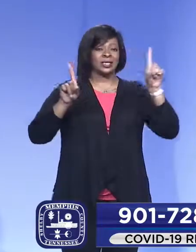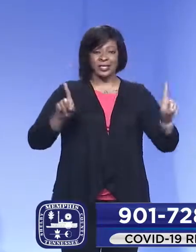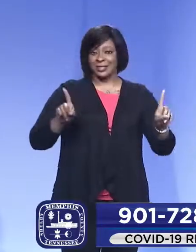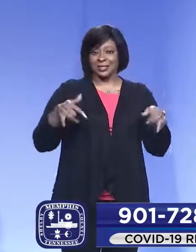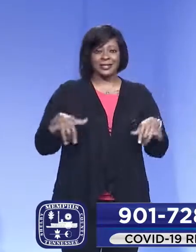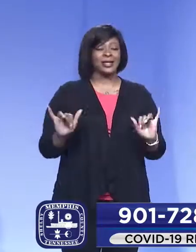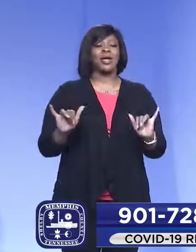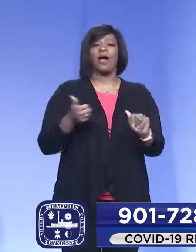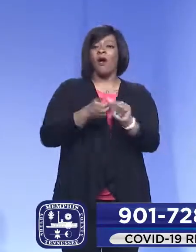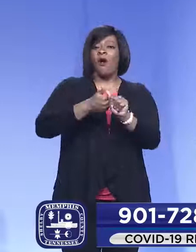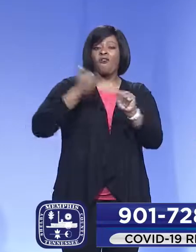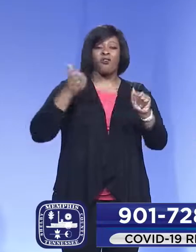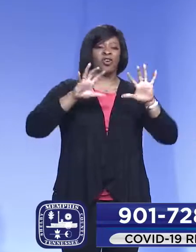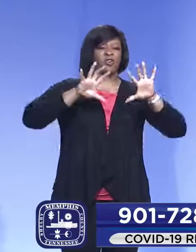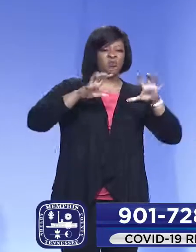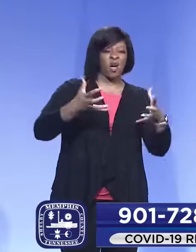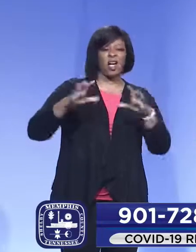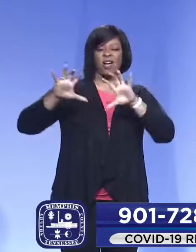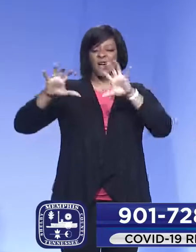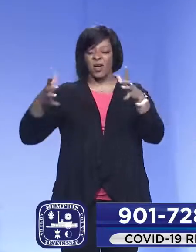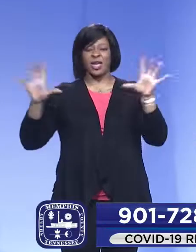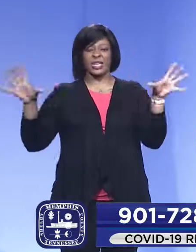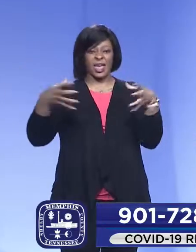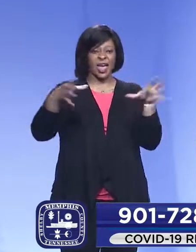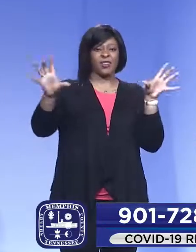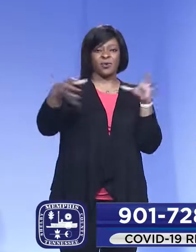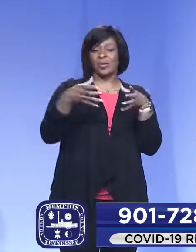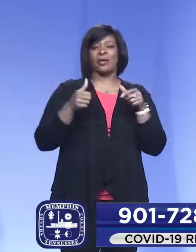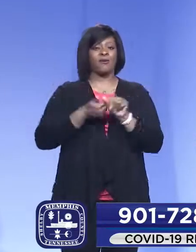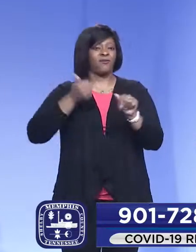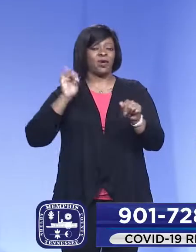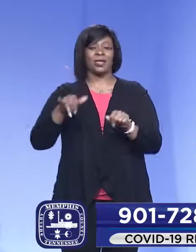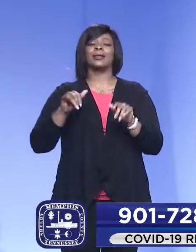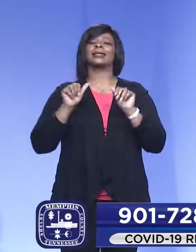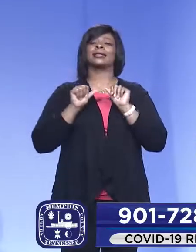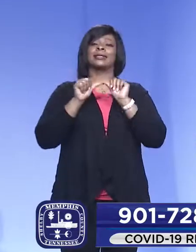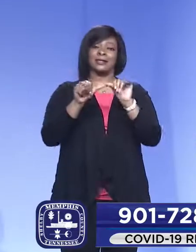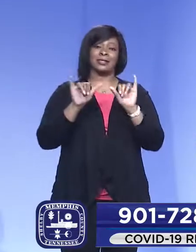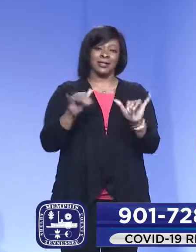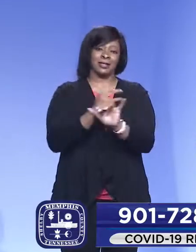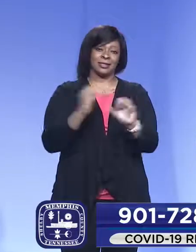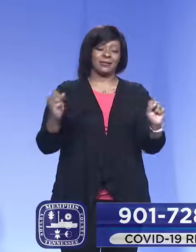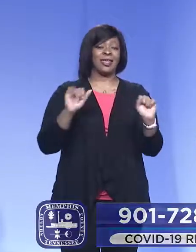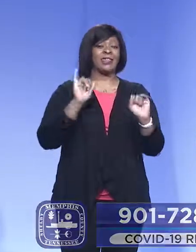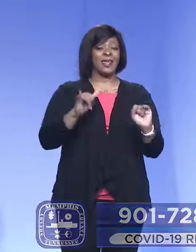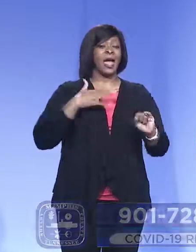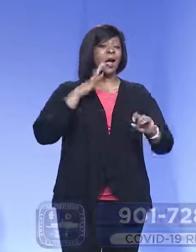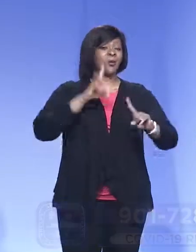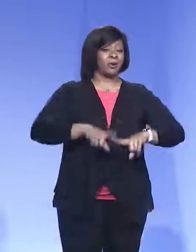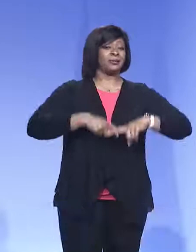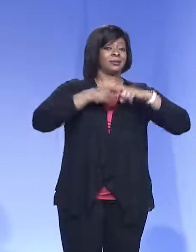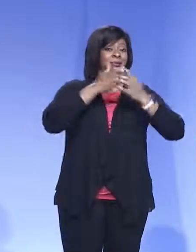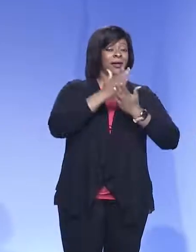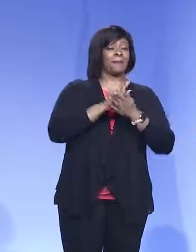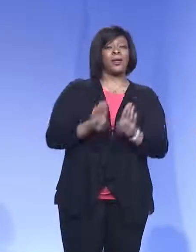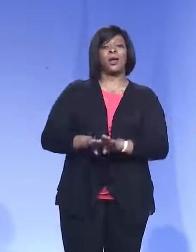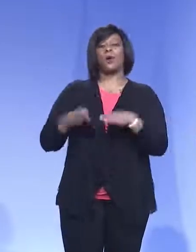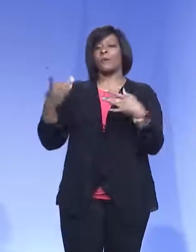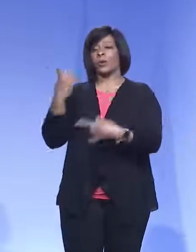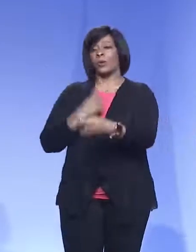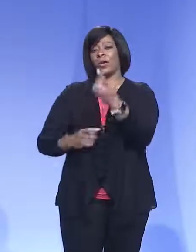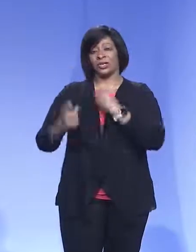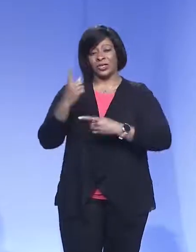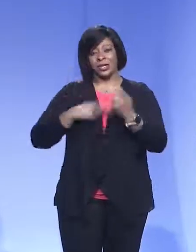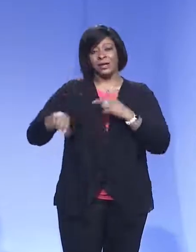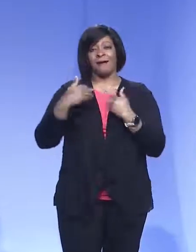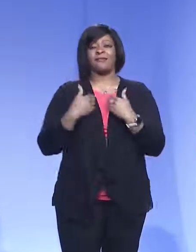distancing, avoid the crowding and the gathering so we can still stay safe. With that, I will stop and entertain any